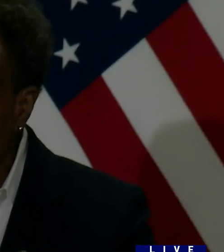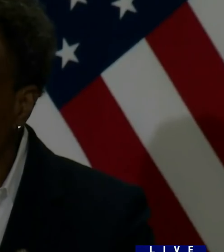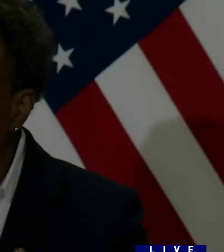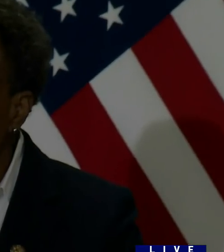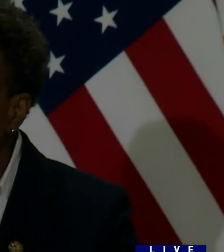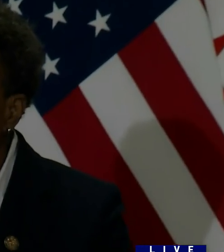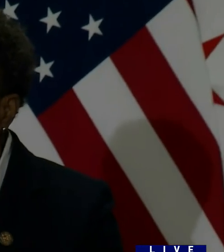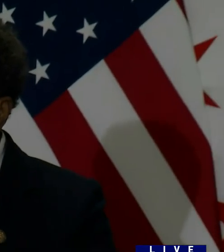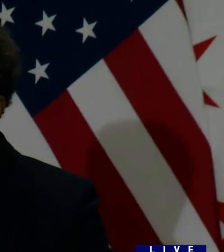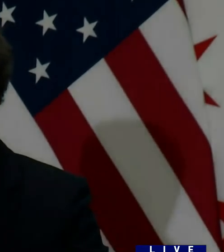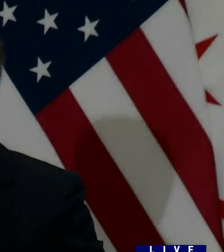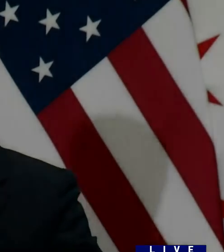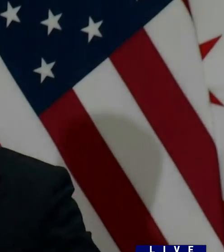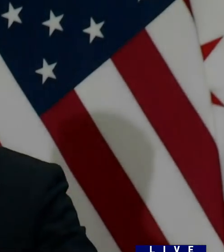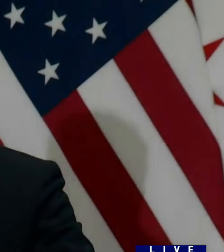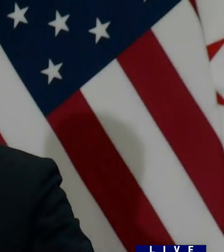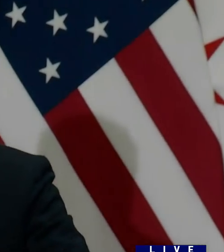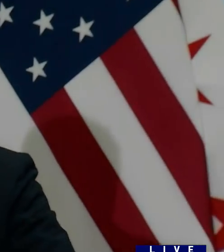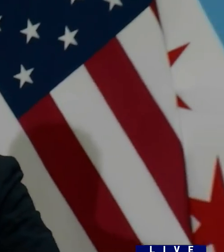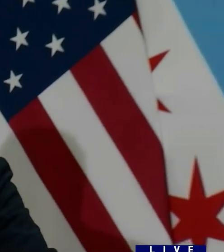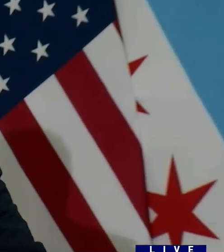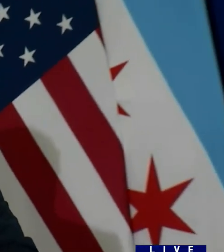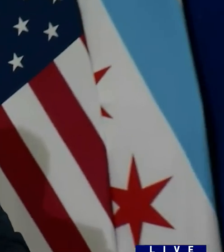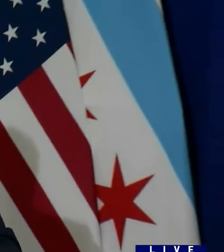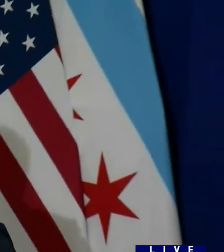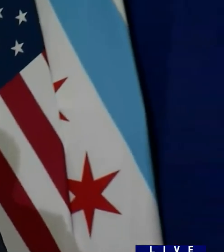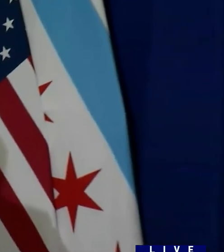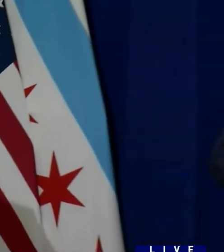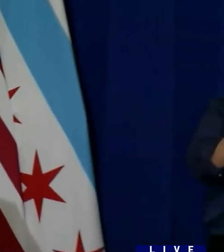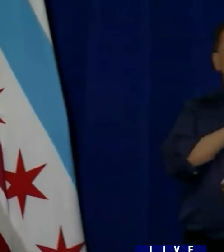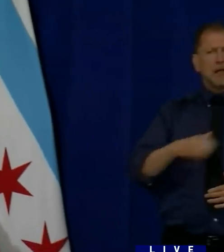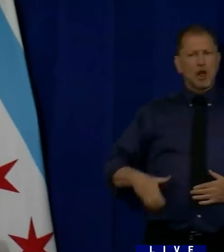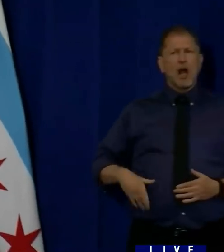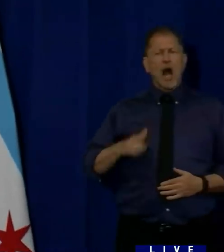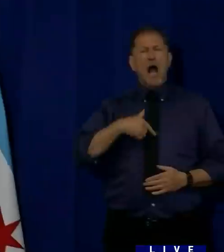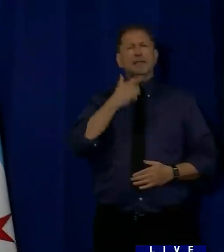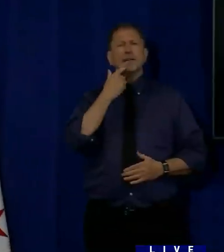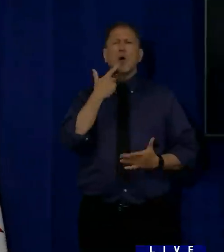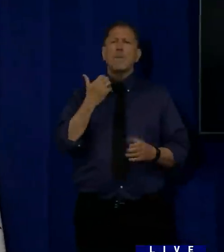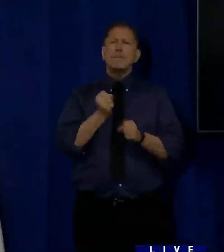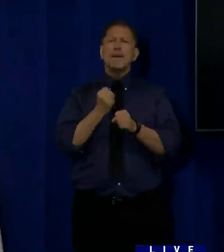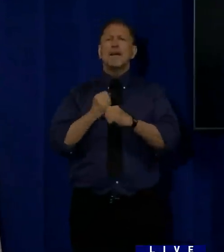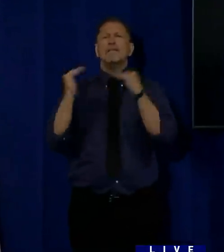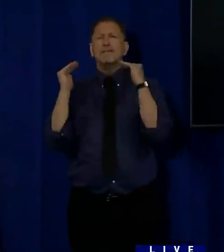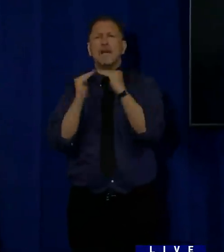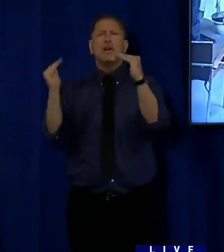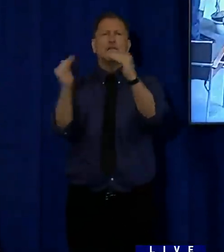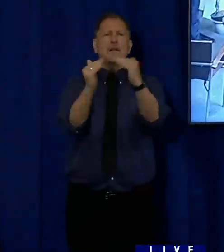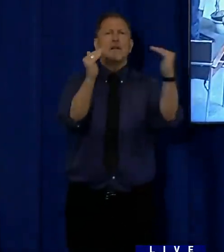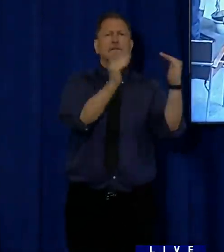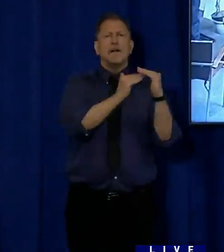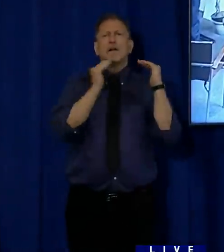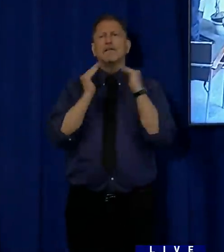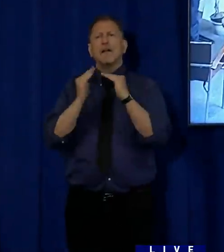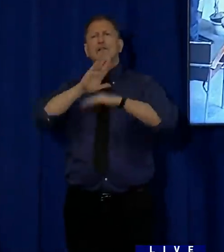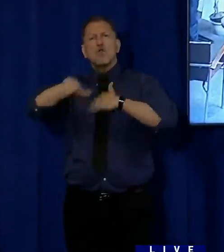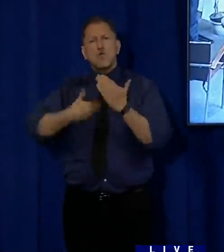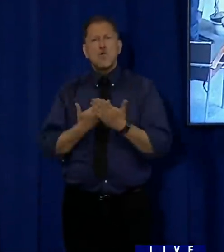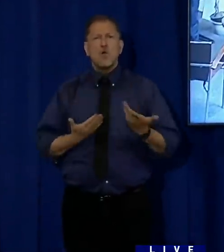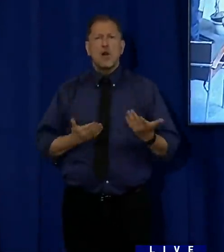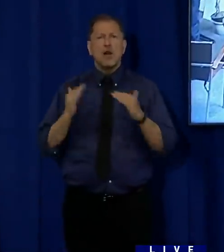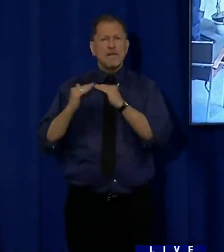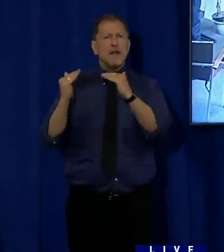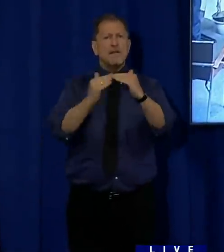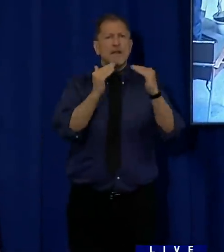I was elected on a pledge to ensure transparency and accountability in all things, and particularly with the Chicago